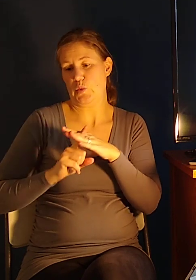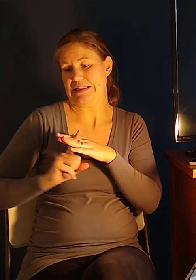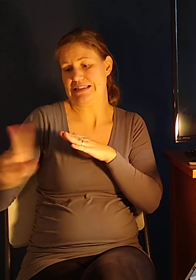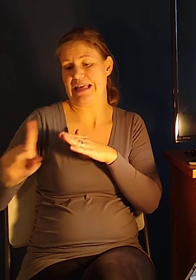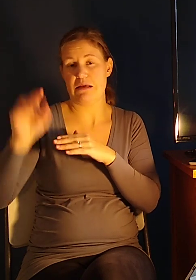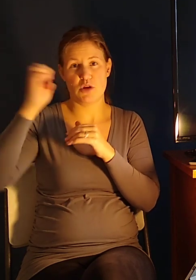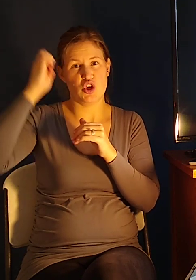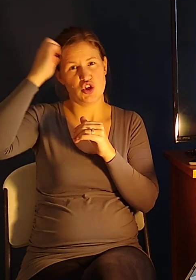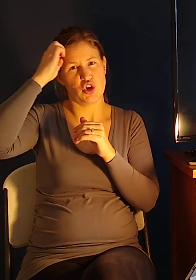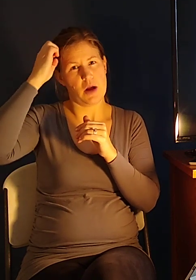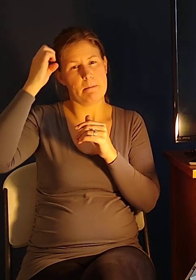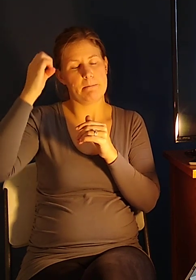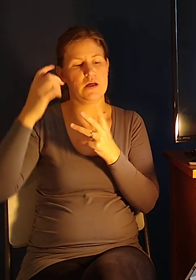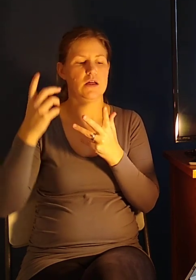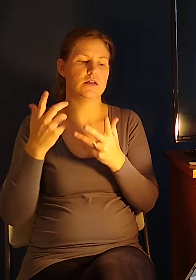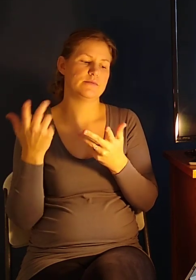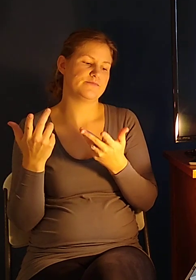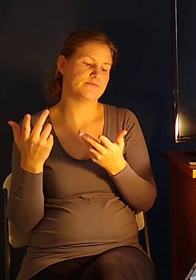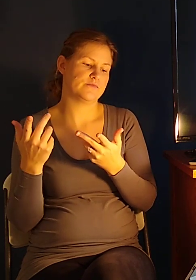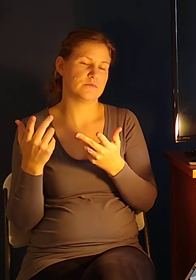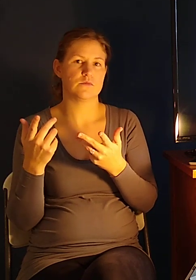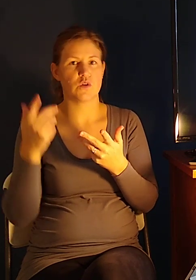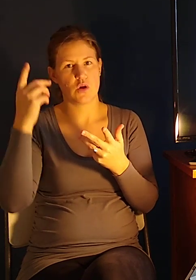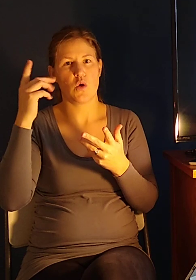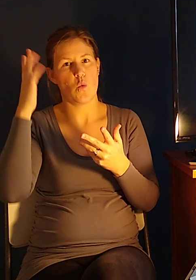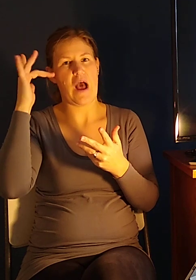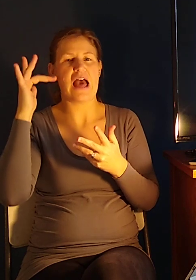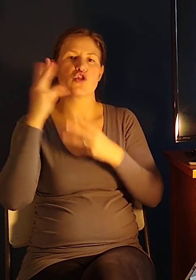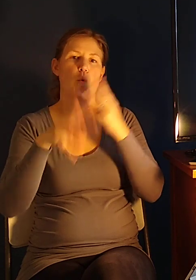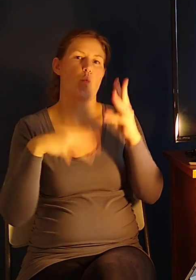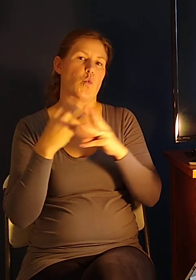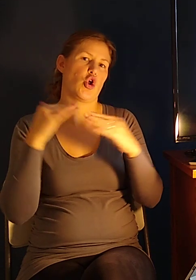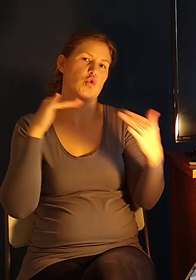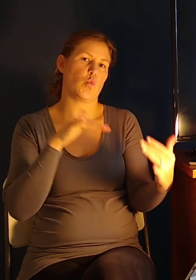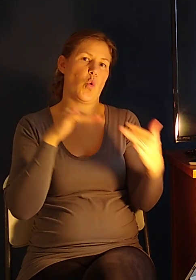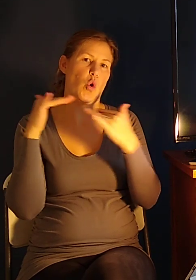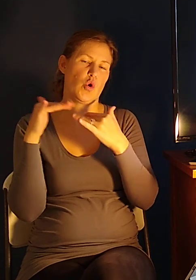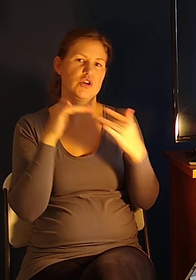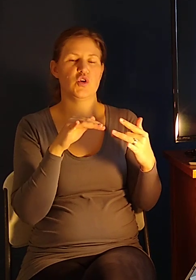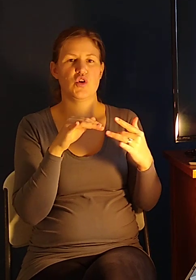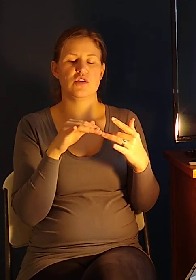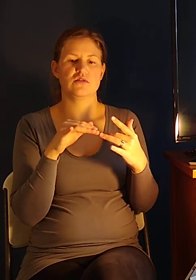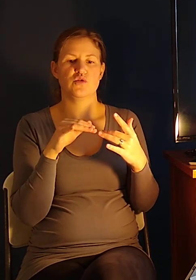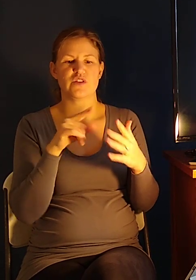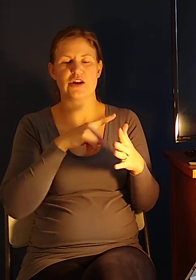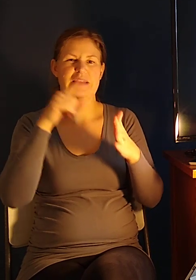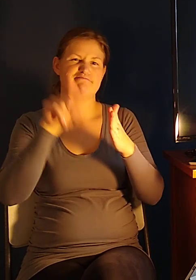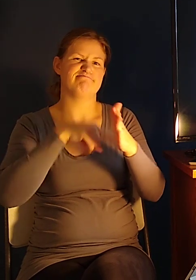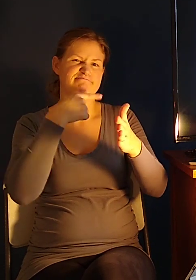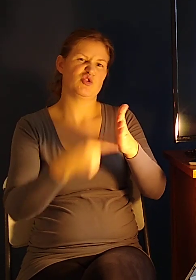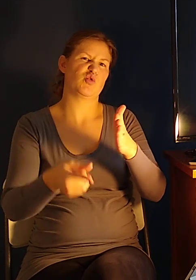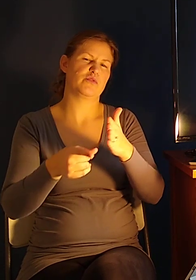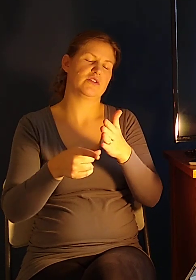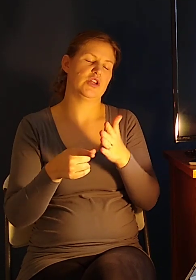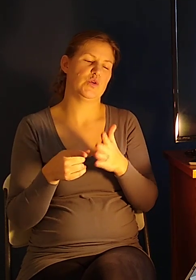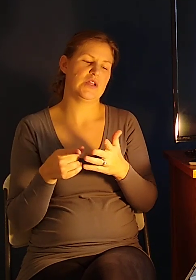Europe due to the world wars, where they were being persecuted and